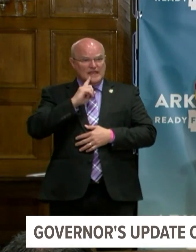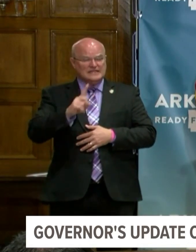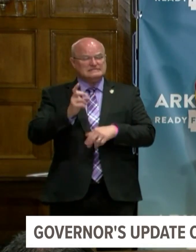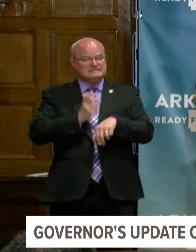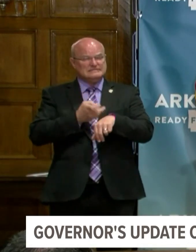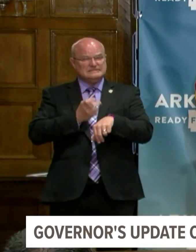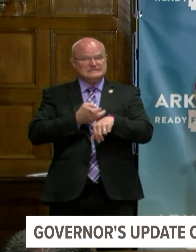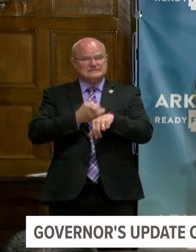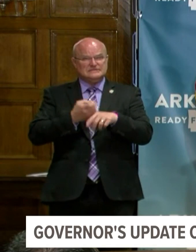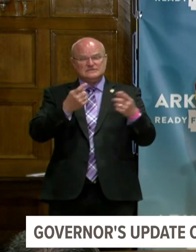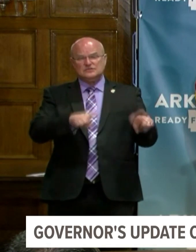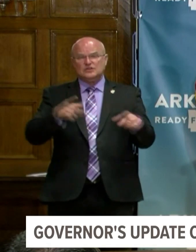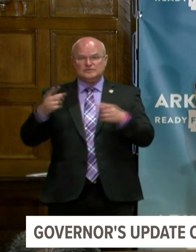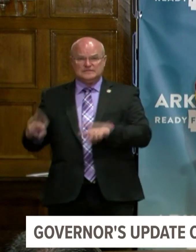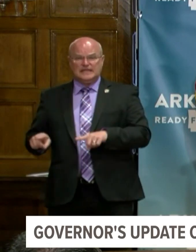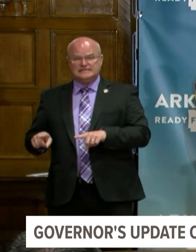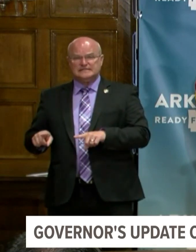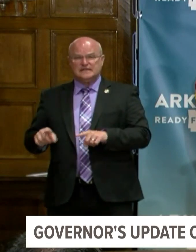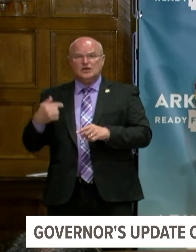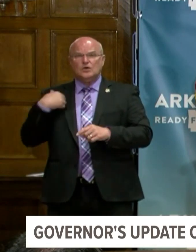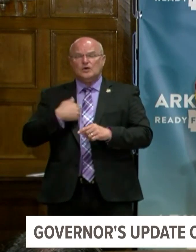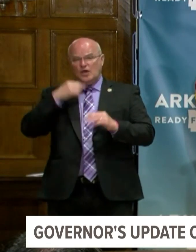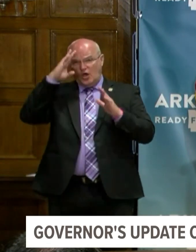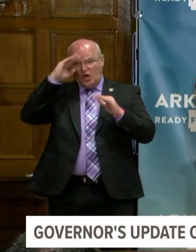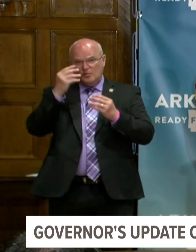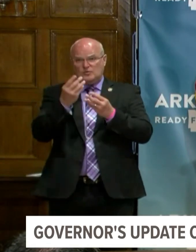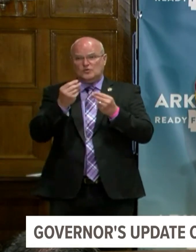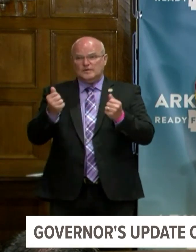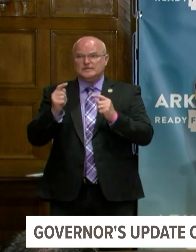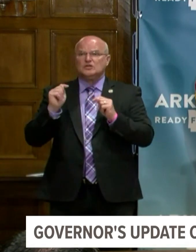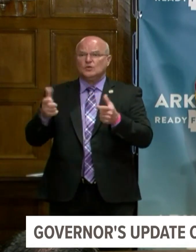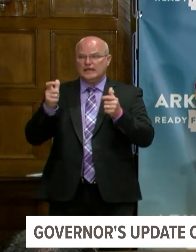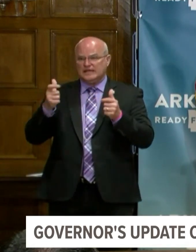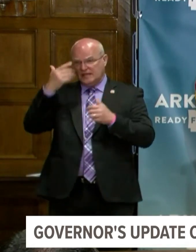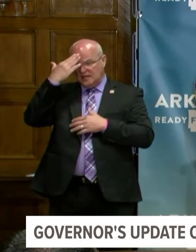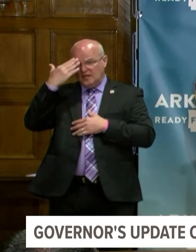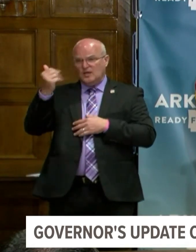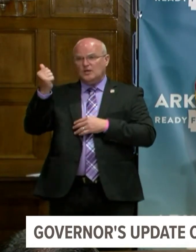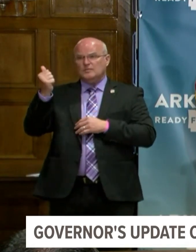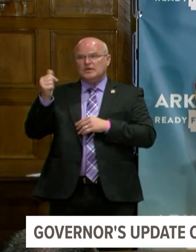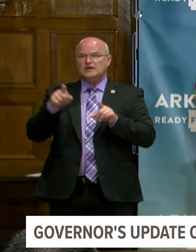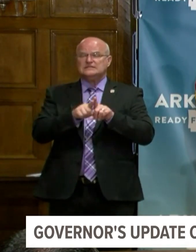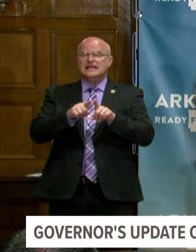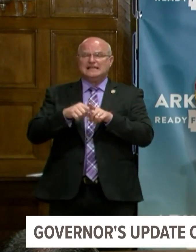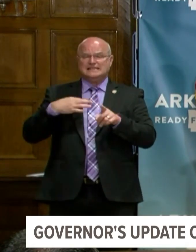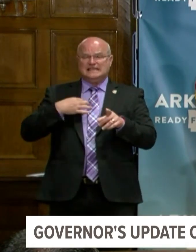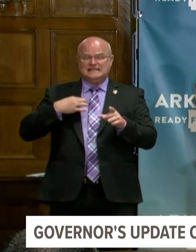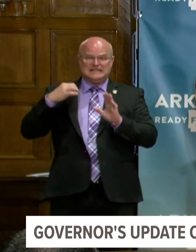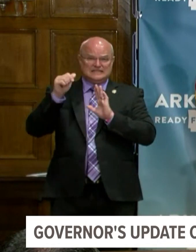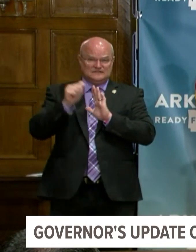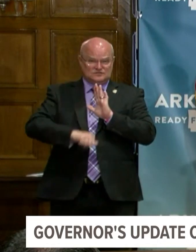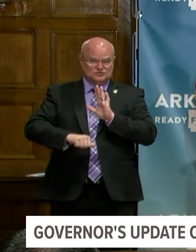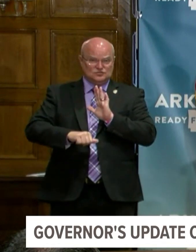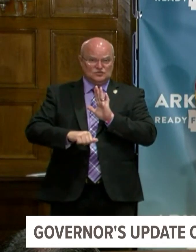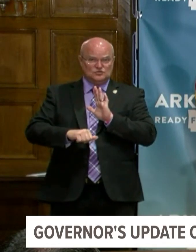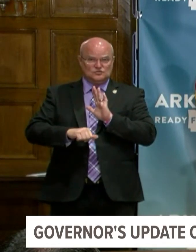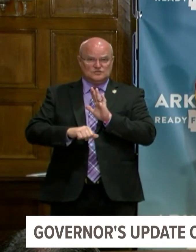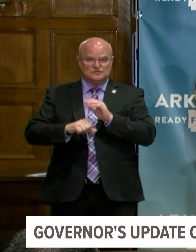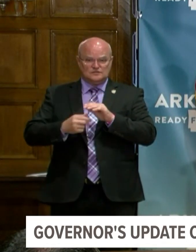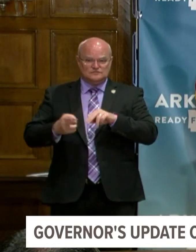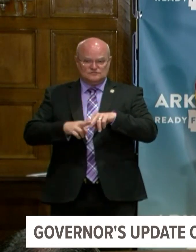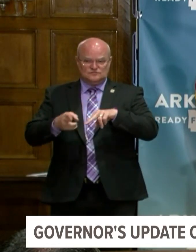very difficult circumstance that we hope can be remedied very quickly, because as the elective surgeries